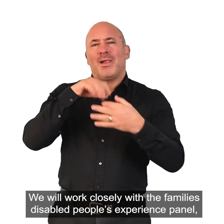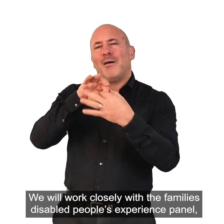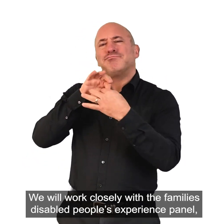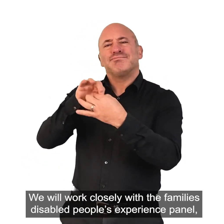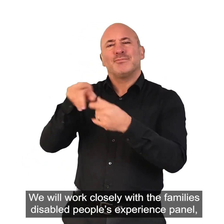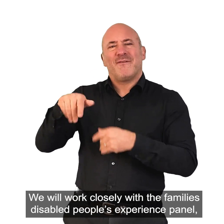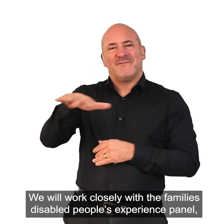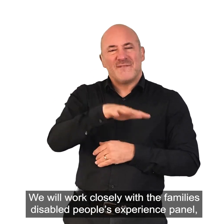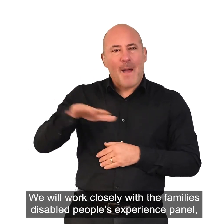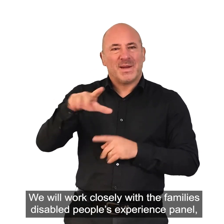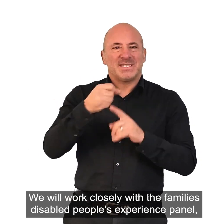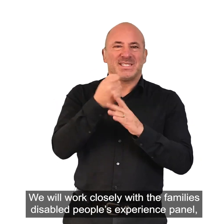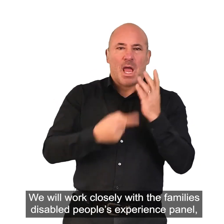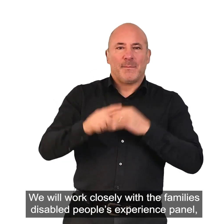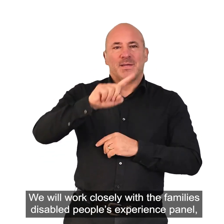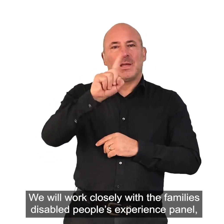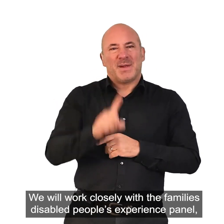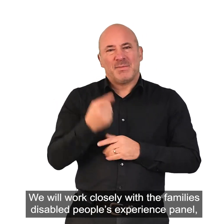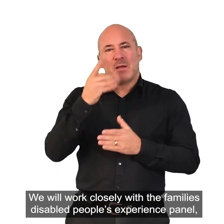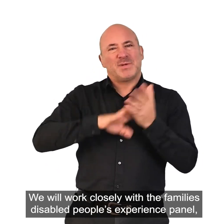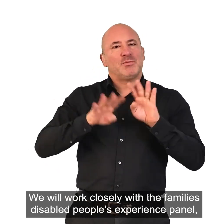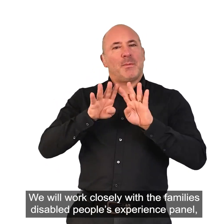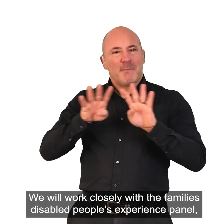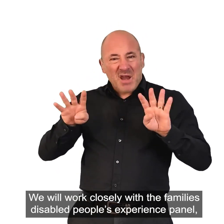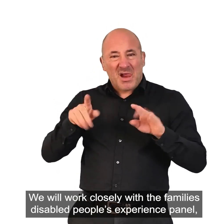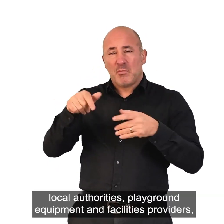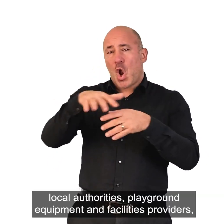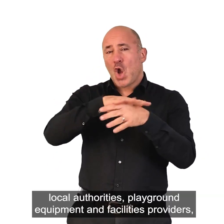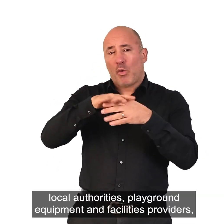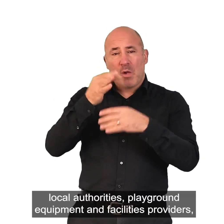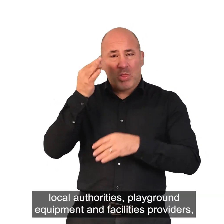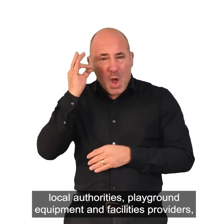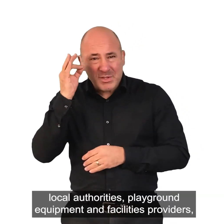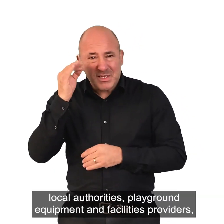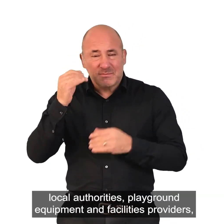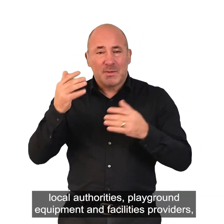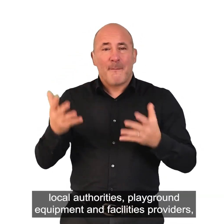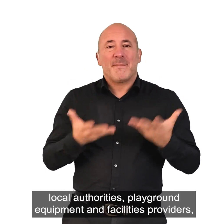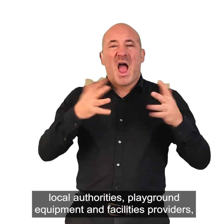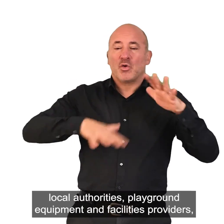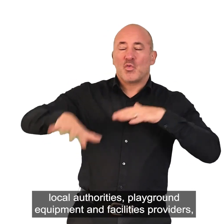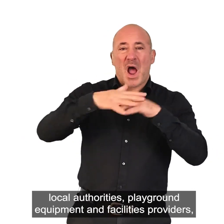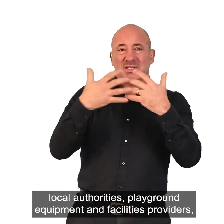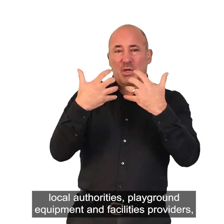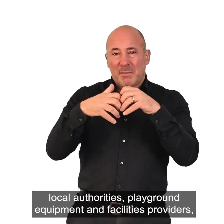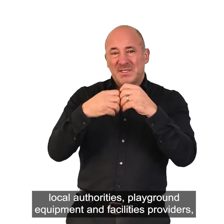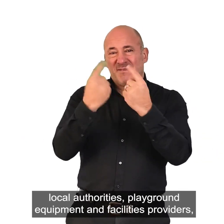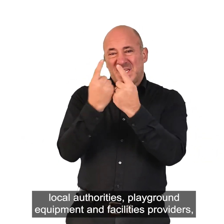We will work closely with the Families Disabled People's Experience panel, local authorities, playground equipment and facilities